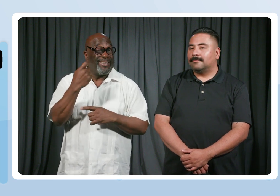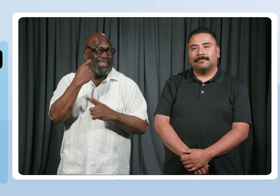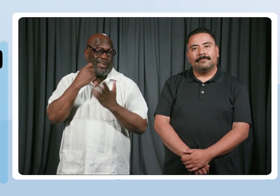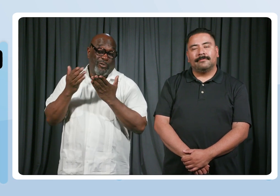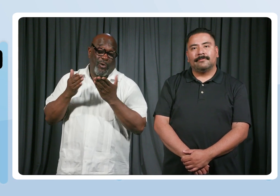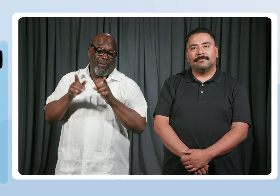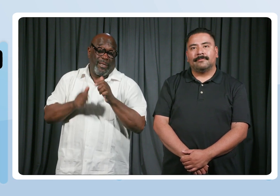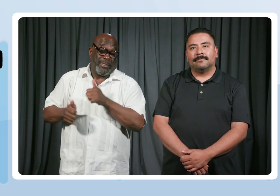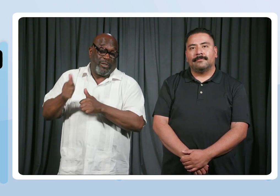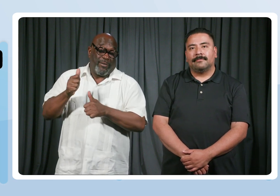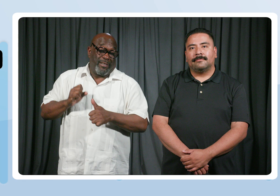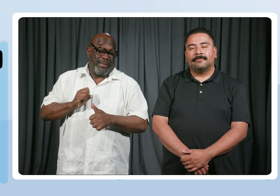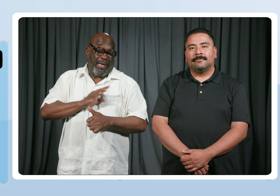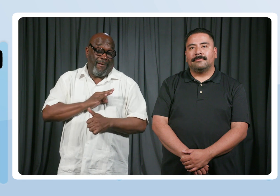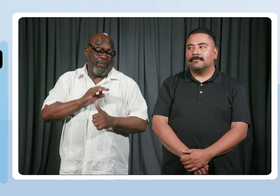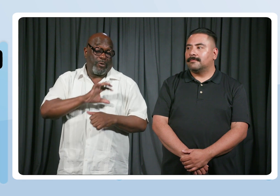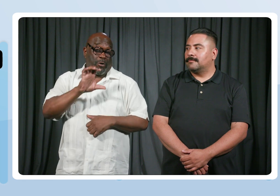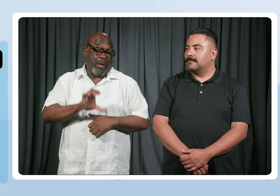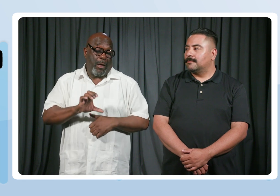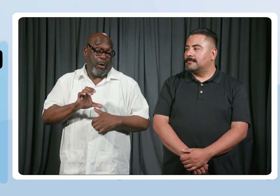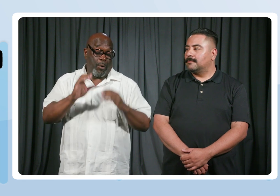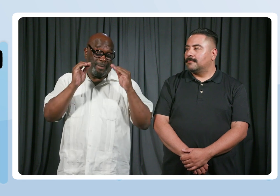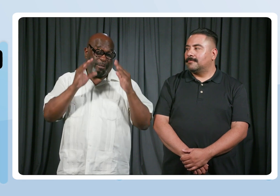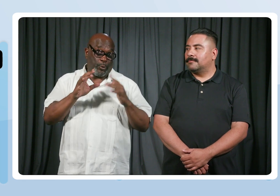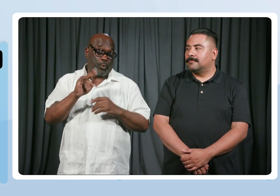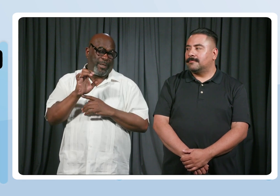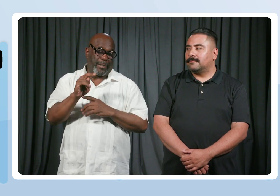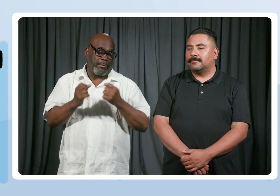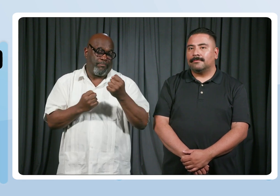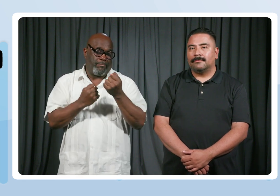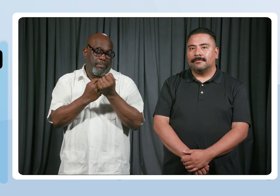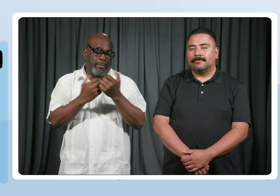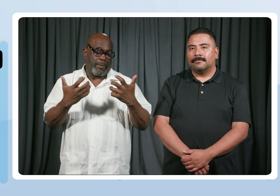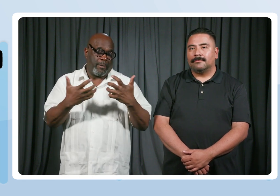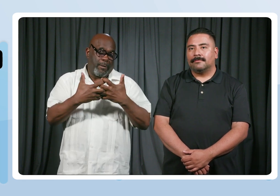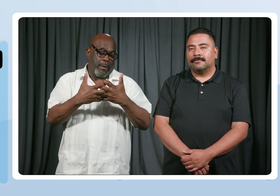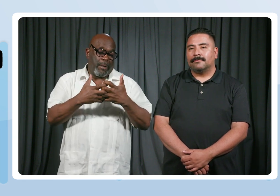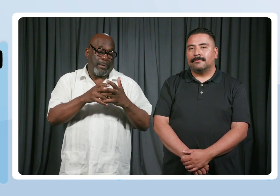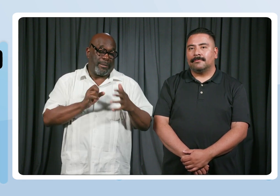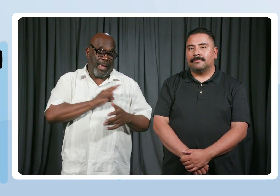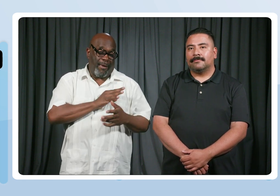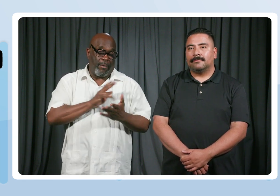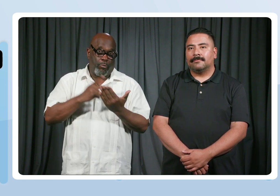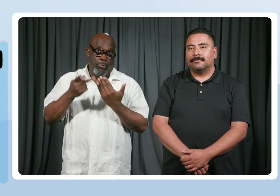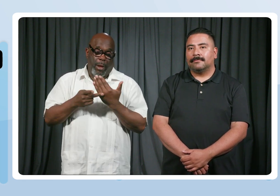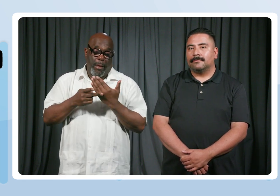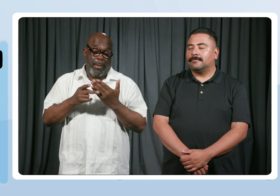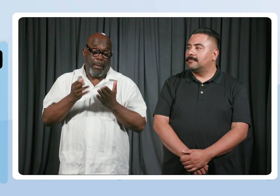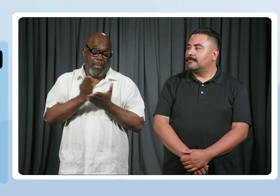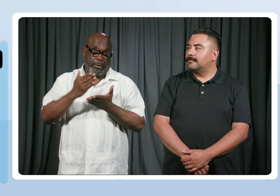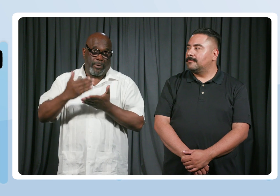of Staff for the Chicago Teachers Union, where she supported the alignment of staff, program, and budget to the union's